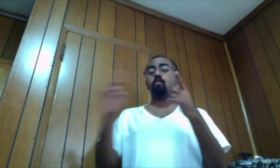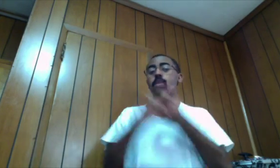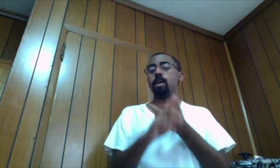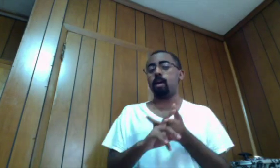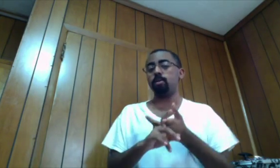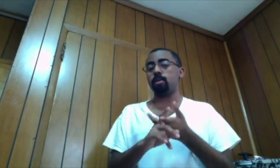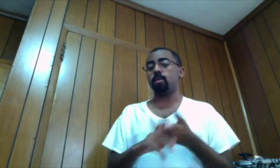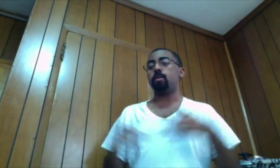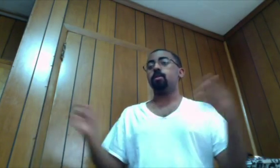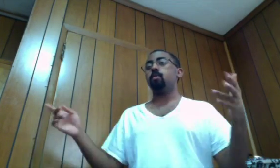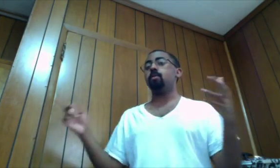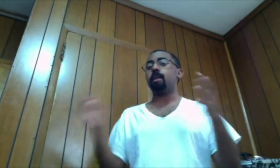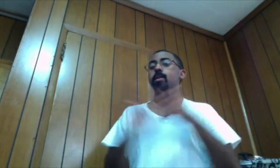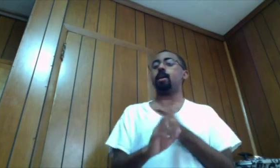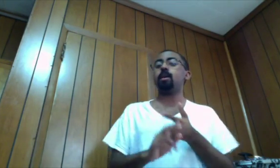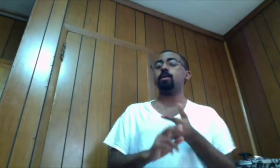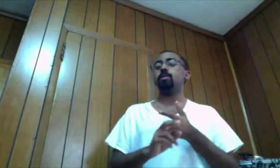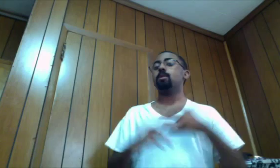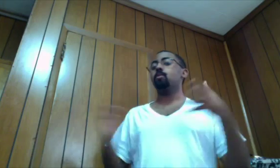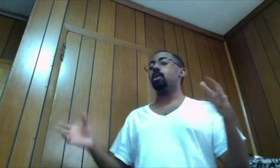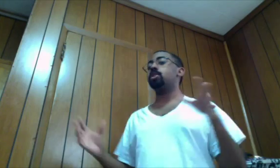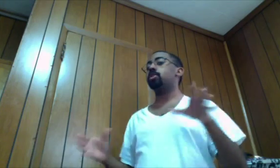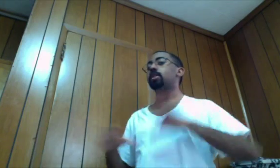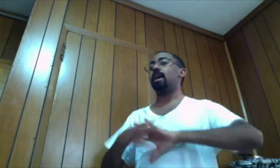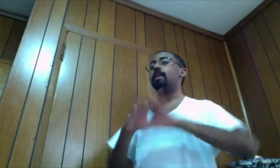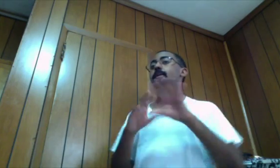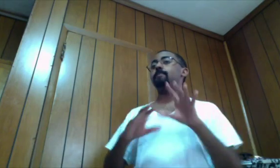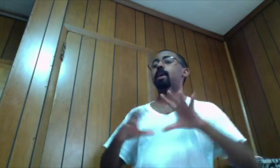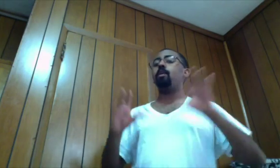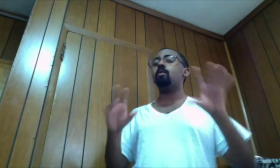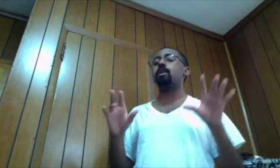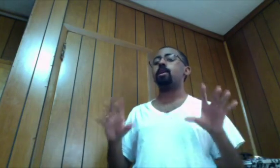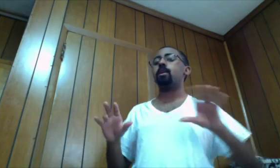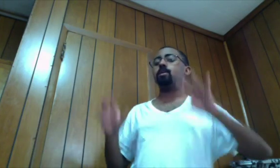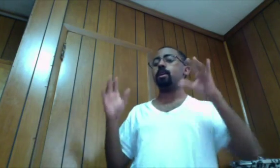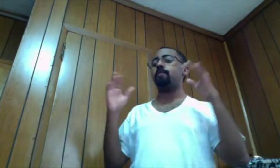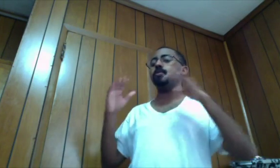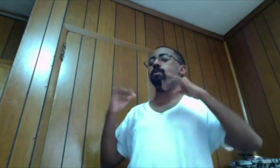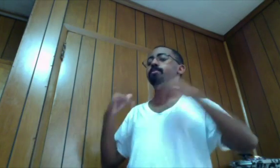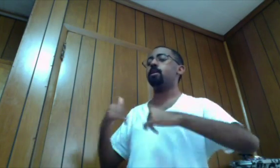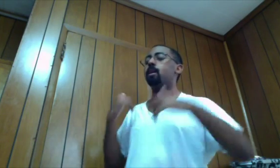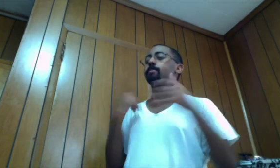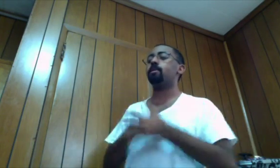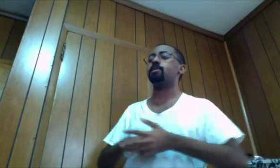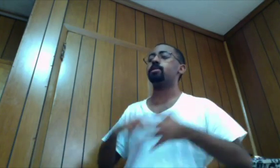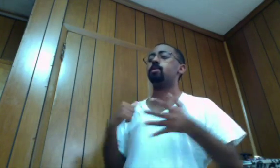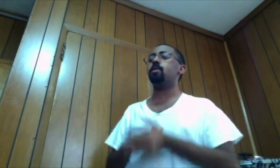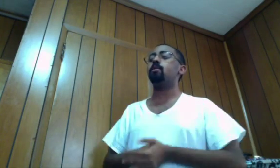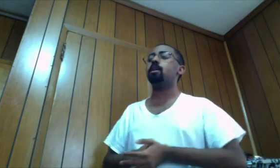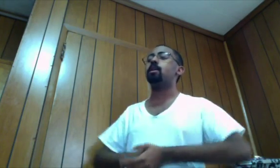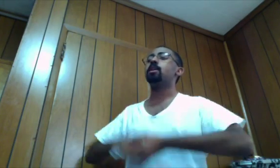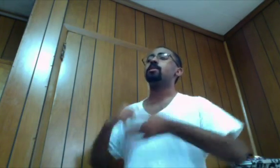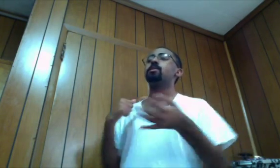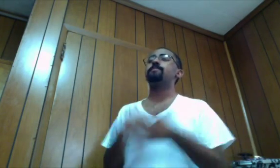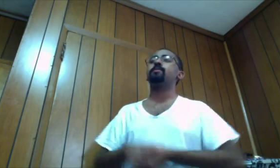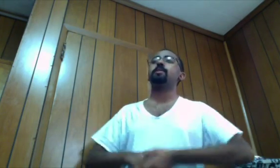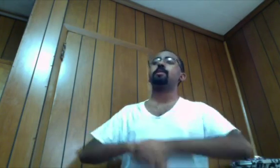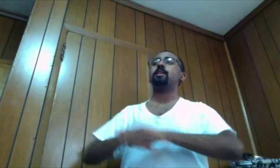ring outs or by KO. One girl got by aura KO. Like if you deplete a person's aura to the point that they can